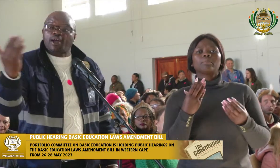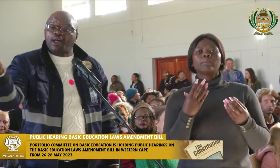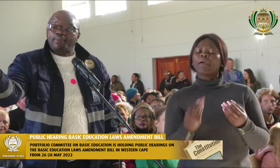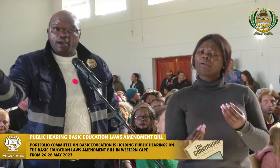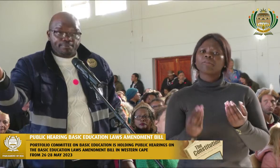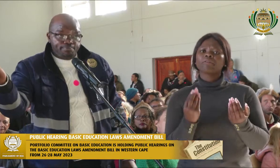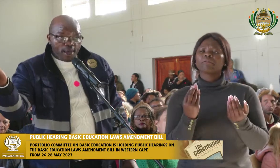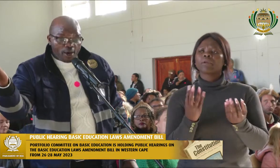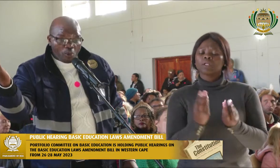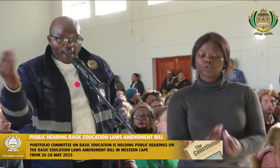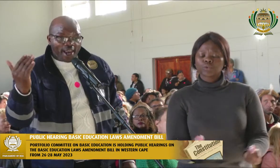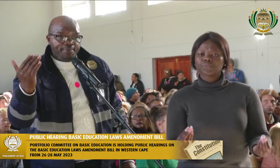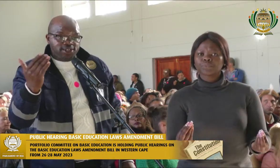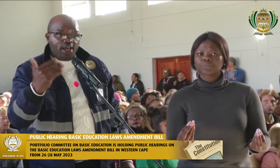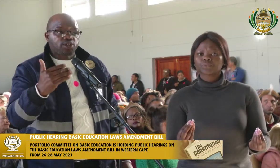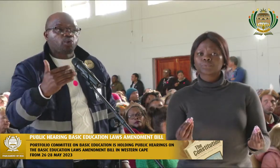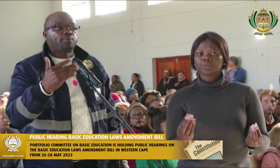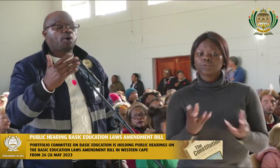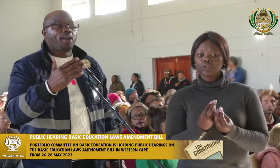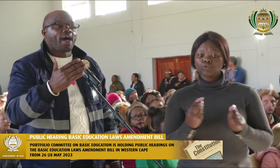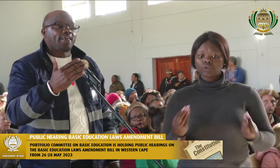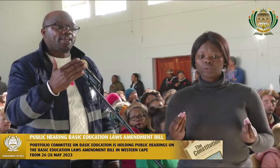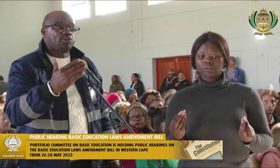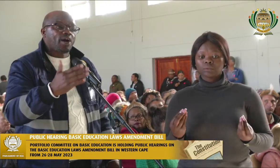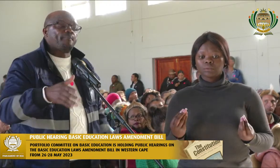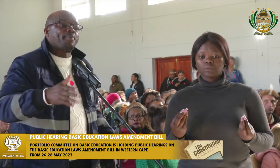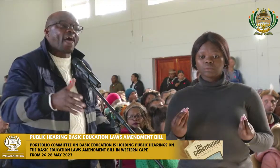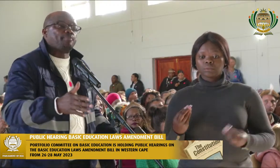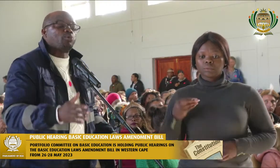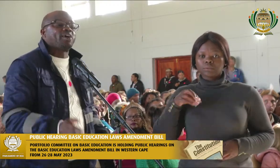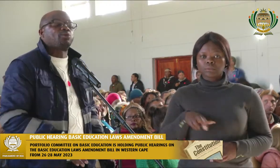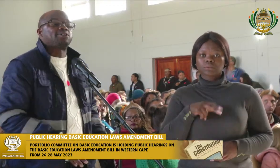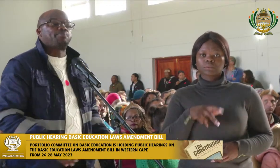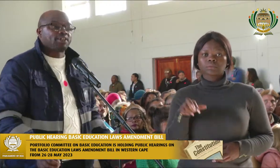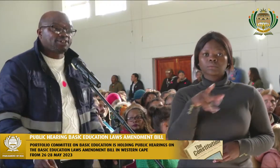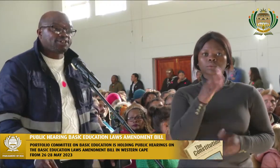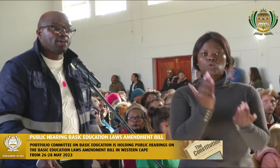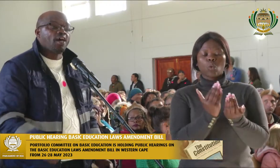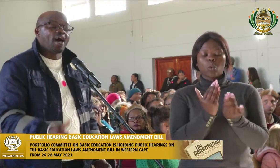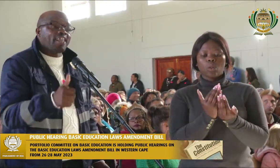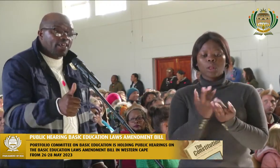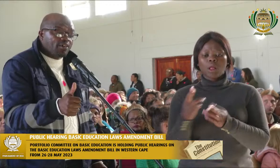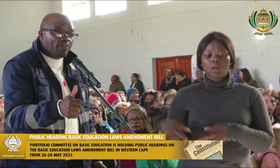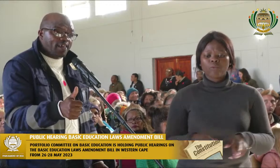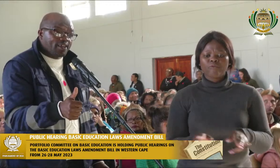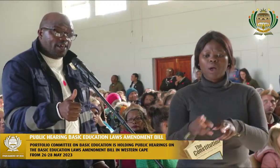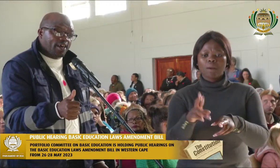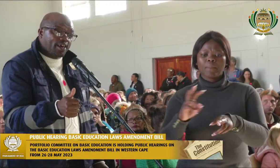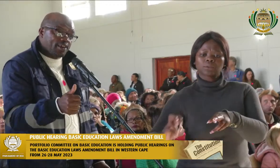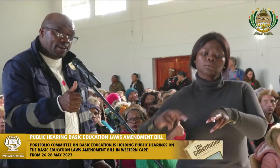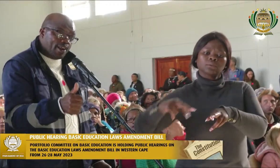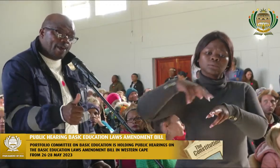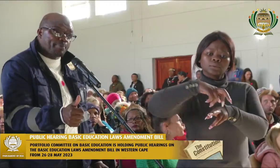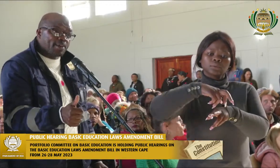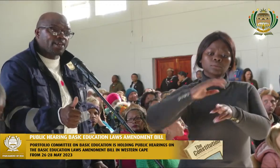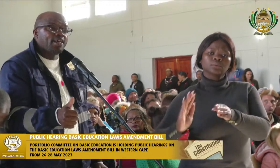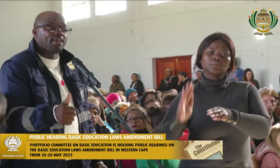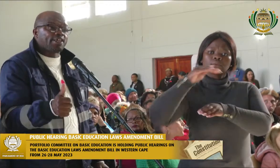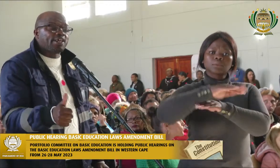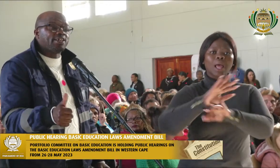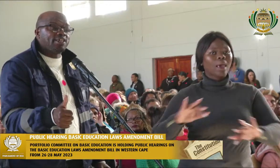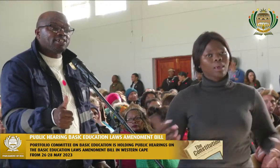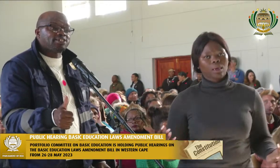apha abantwana bewela besiya esikolweni bewela ile nto kaumlambo kungekho zibridge. Andiyiva le